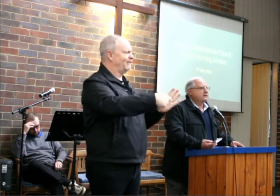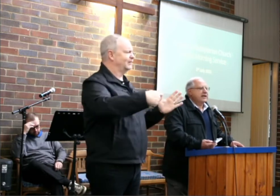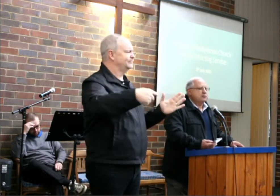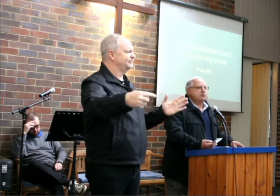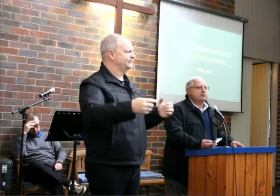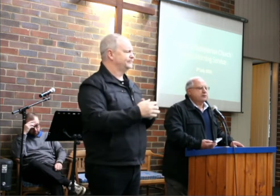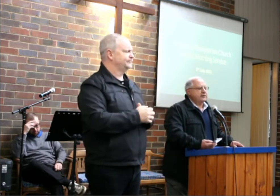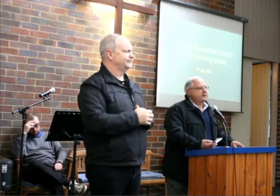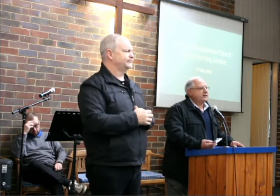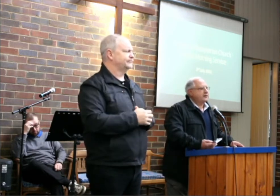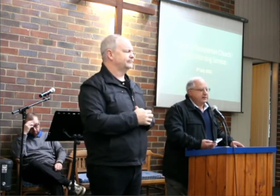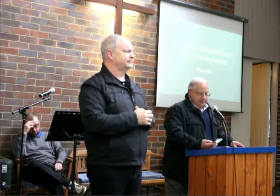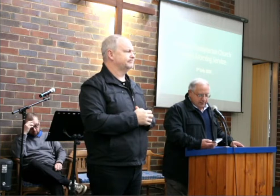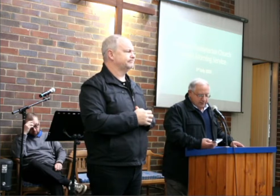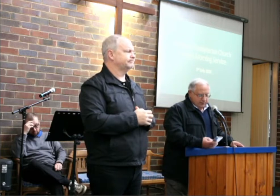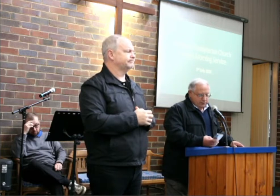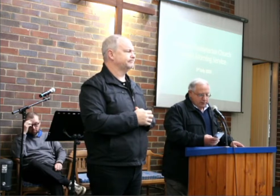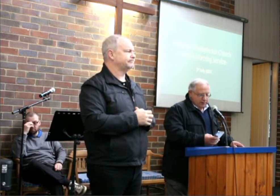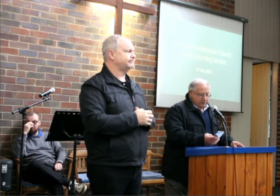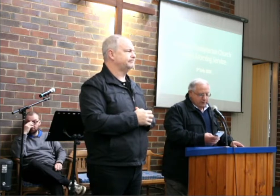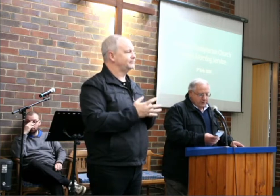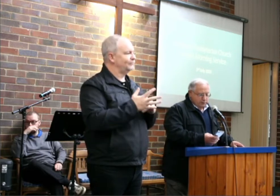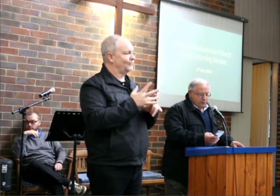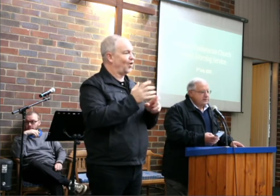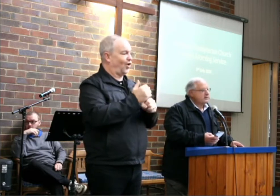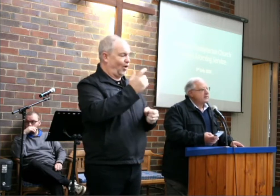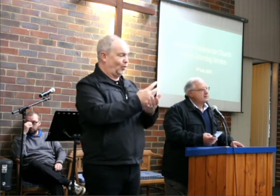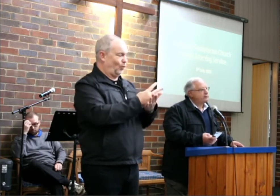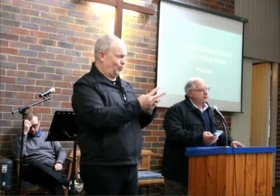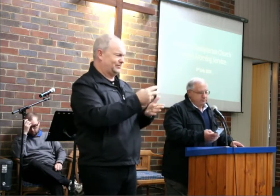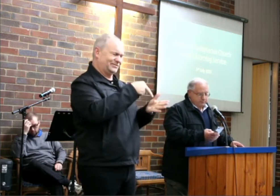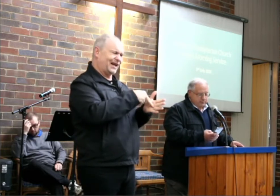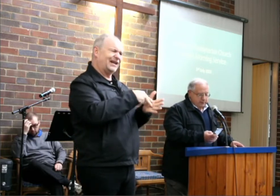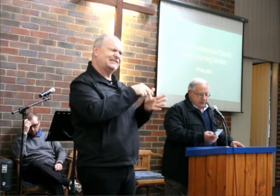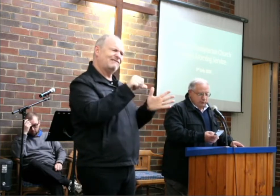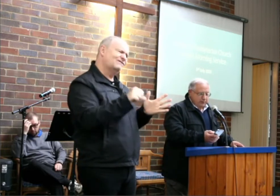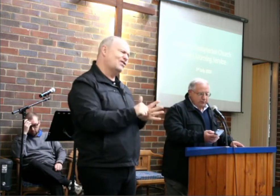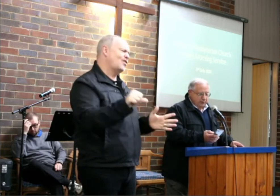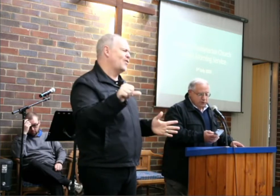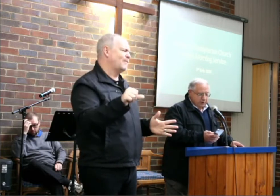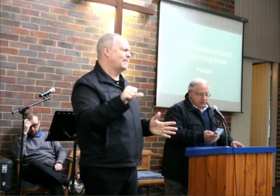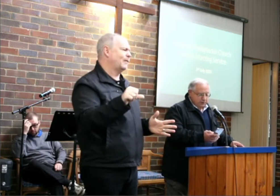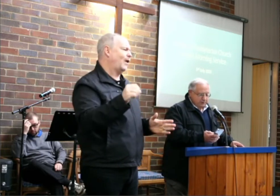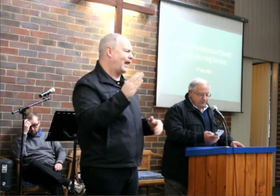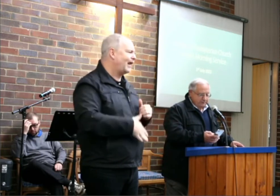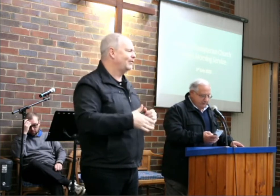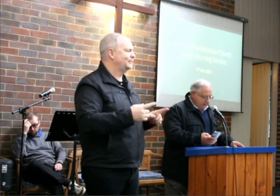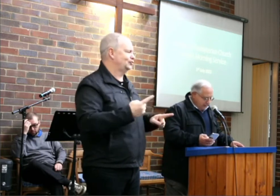at doubt or anything like that. So God's word stands firm and will never